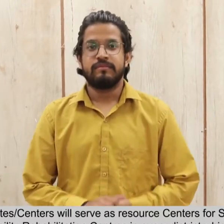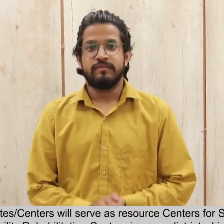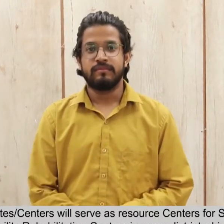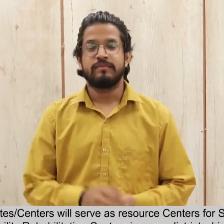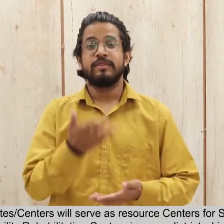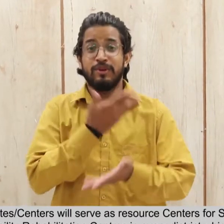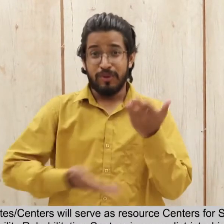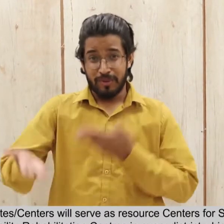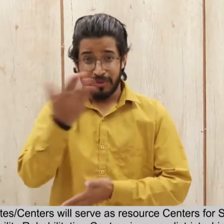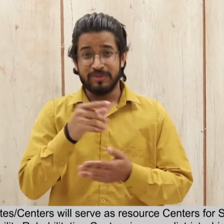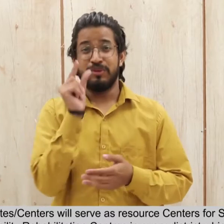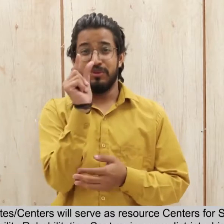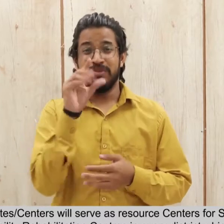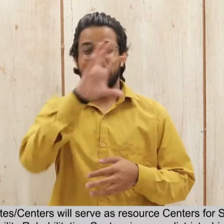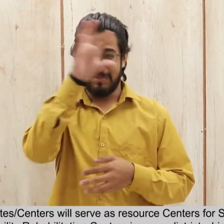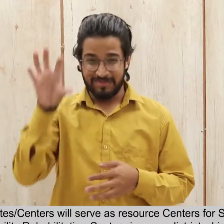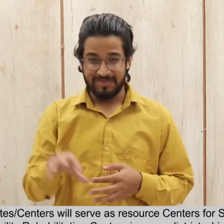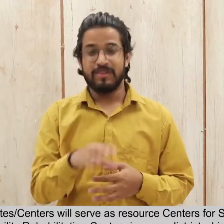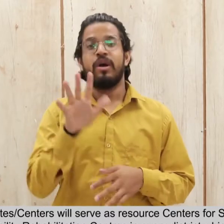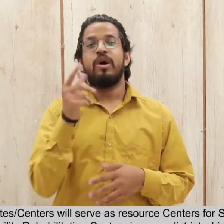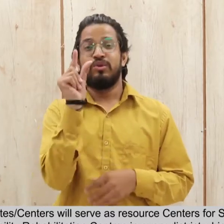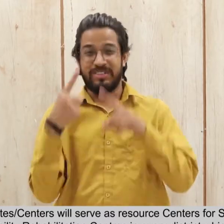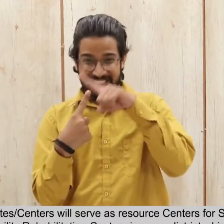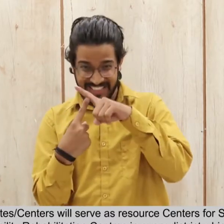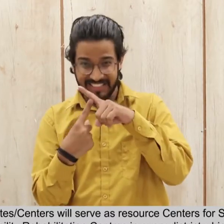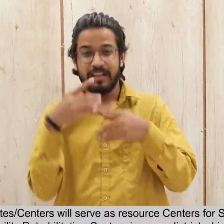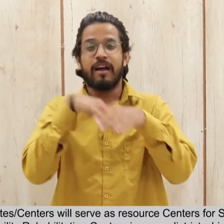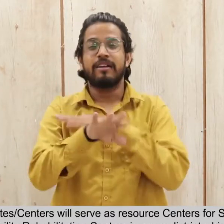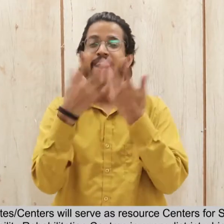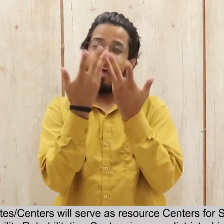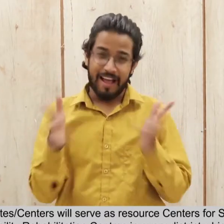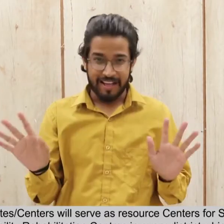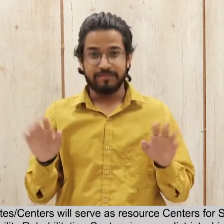These institute centers will serve as resource centers for states, union territories.